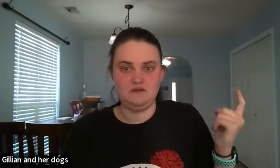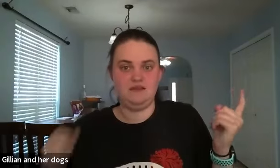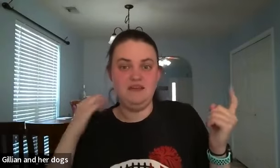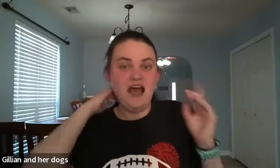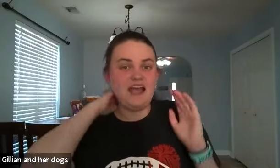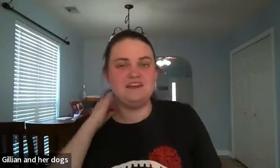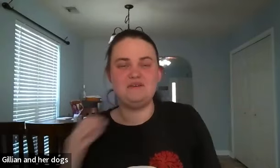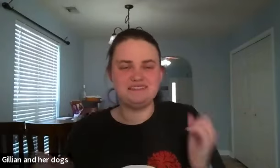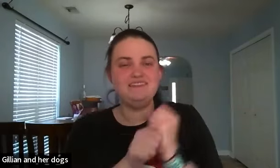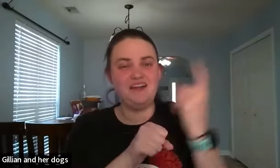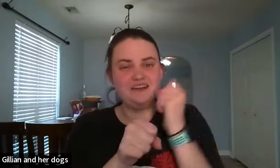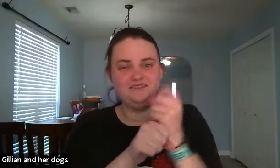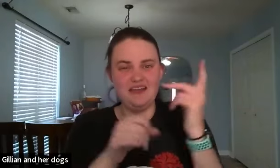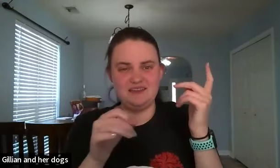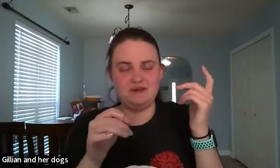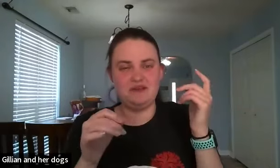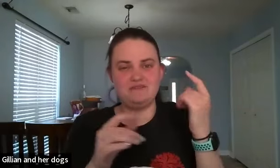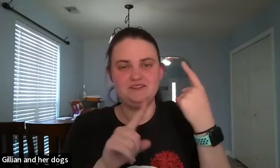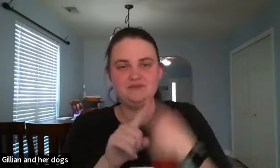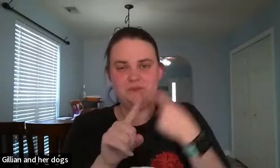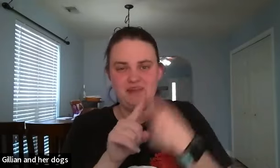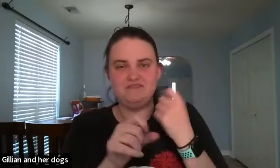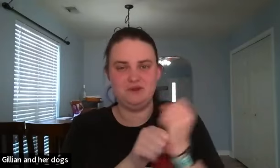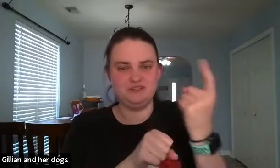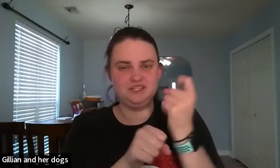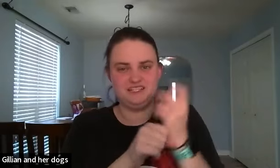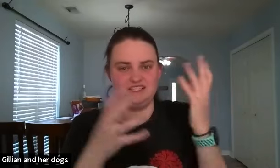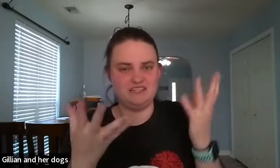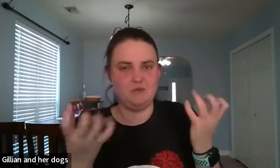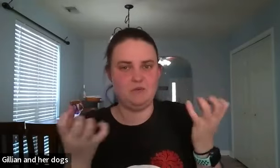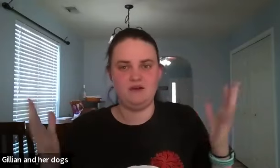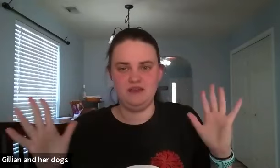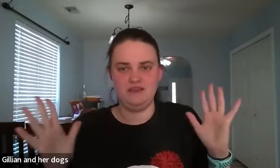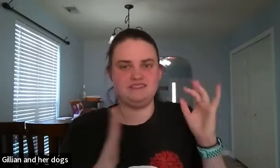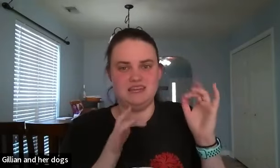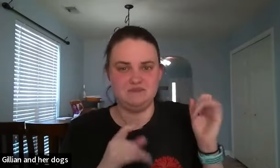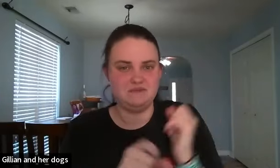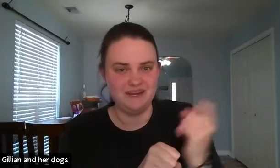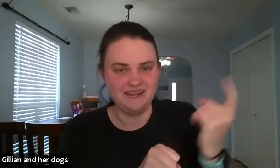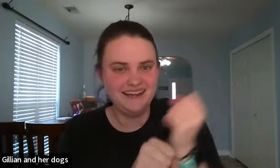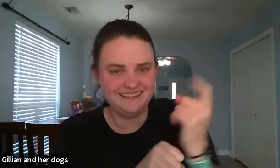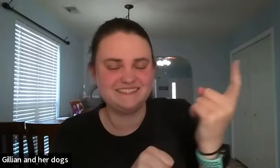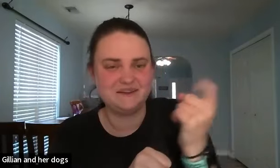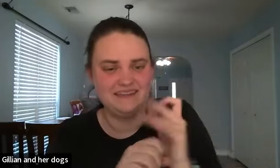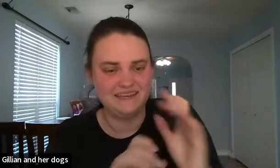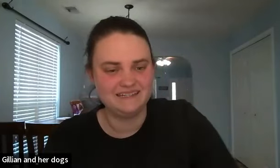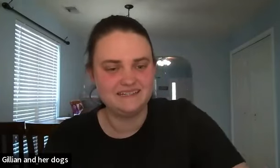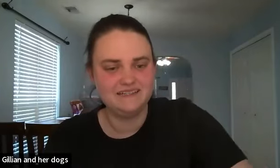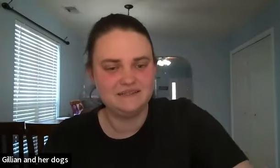Okay. I know it's a lot of like, when you have to do the repetitive motion, it just is like, wow. Okay. This is taking me a minute. So I get it.